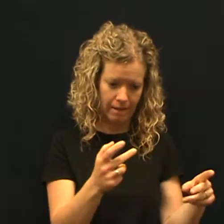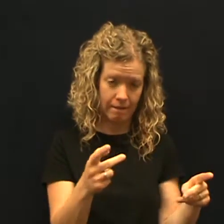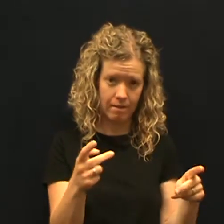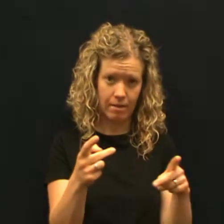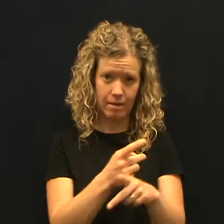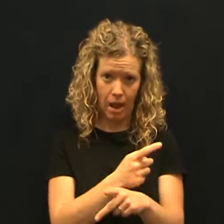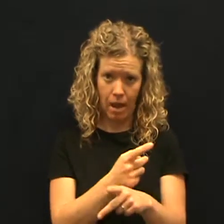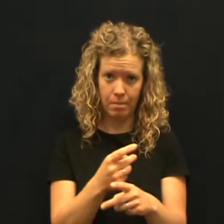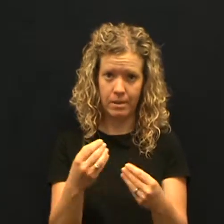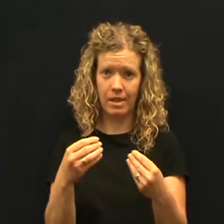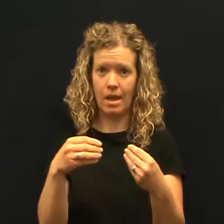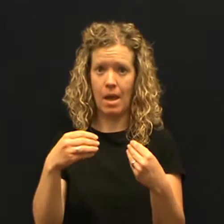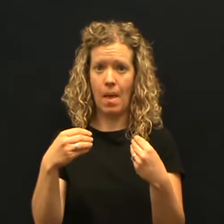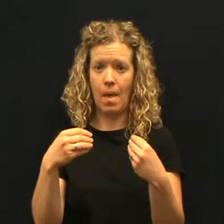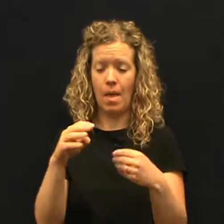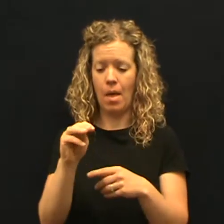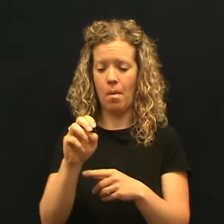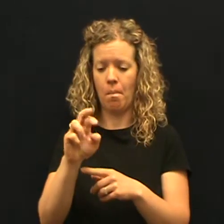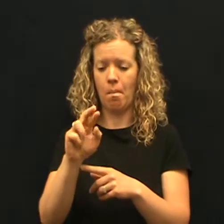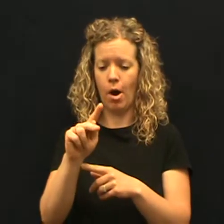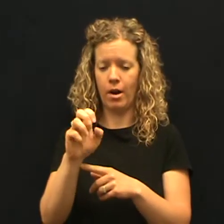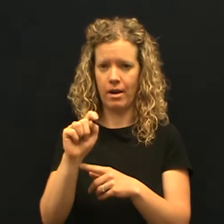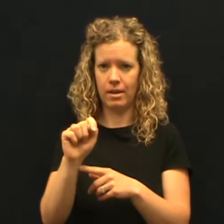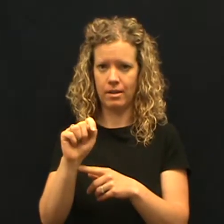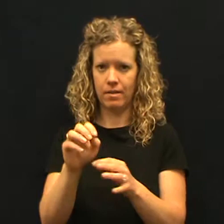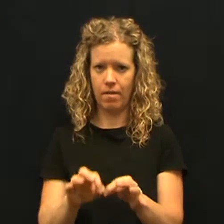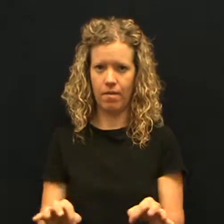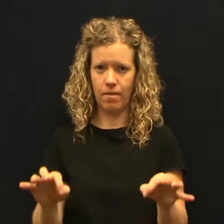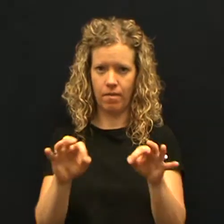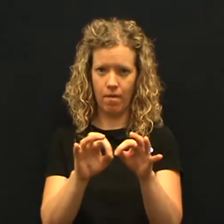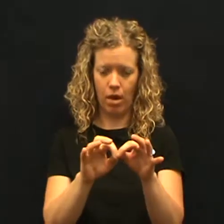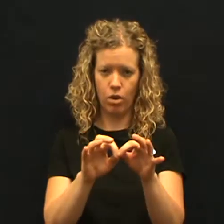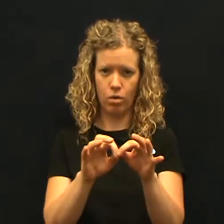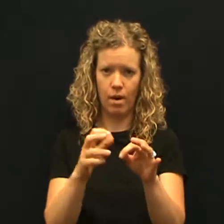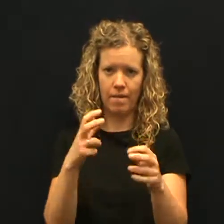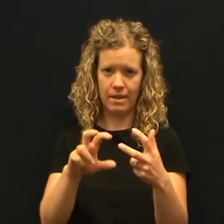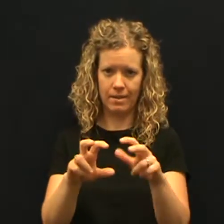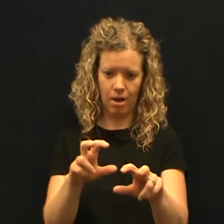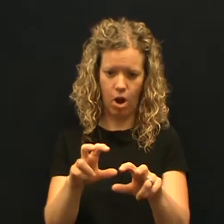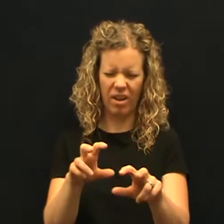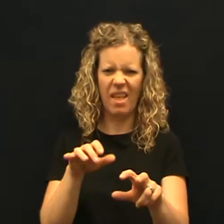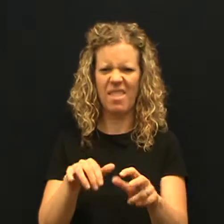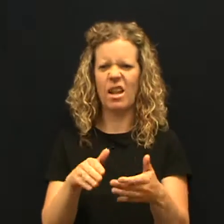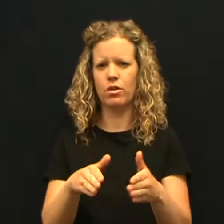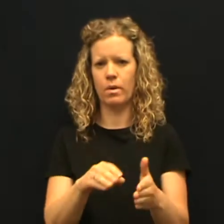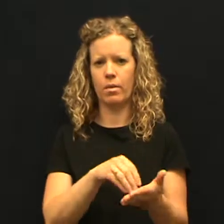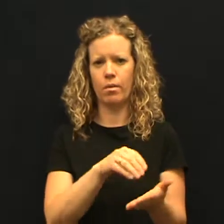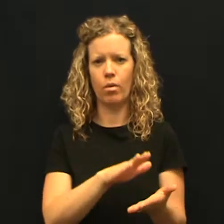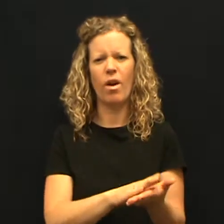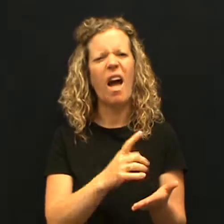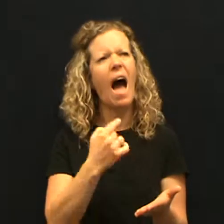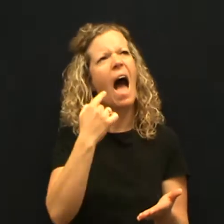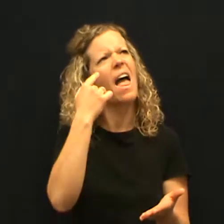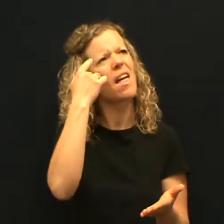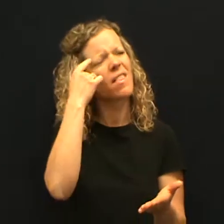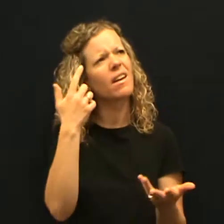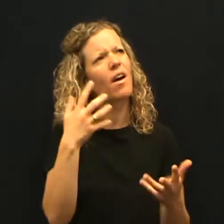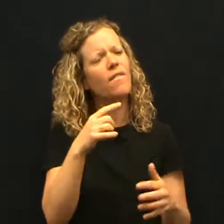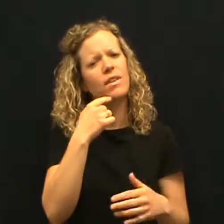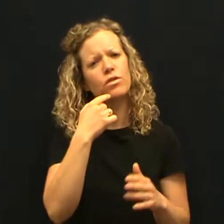market value of the stock, and that's how we record the dividend. Now, I believe in the last slide I said all we're doing is we're moving money